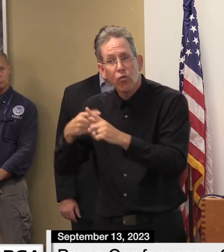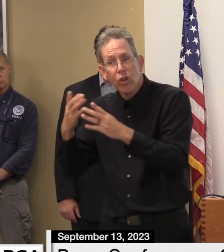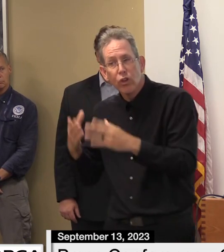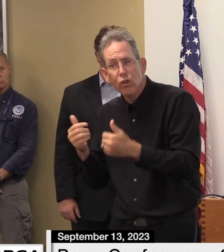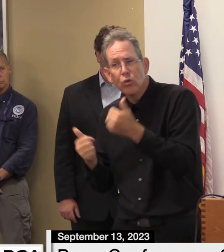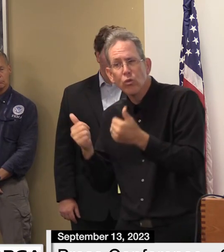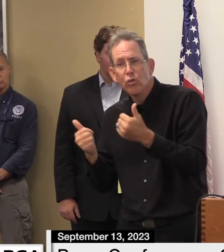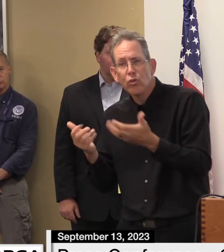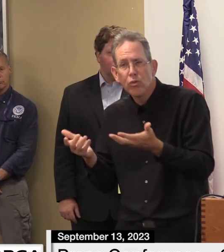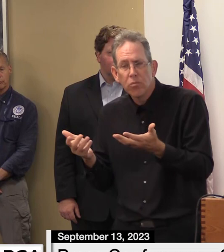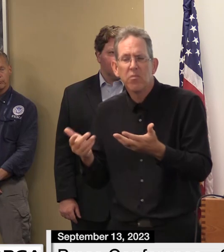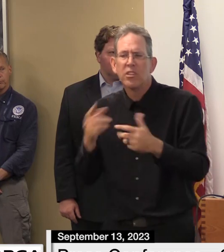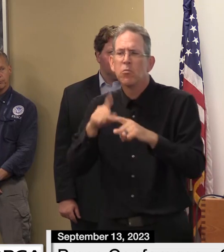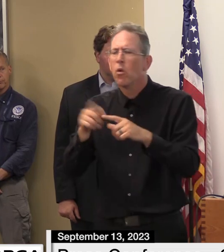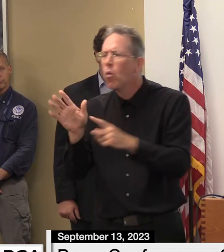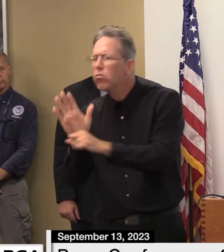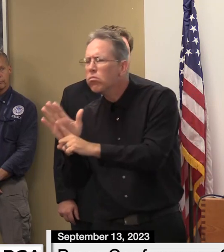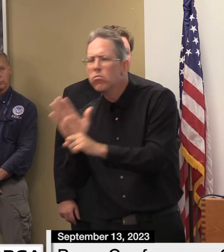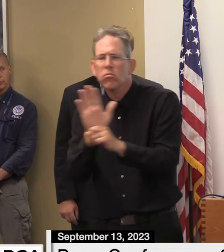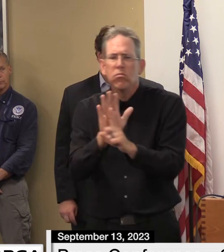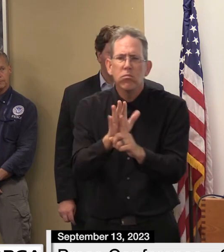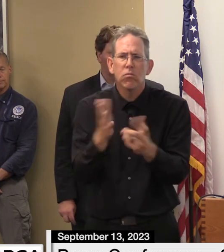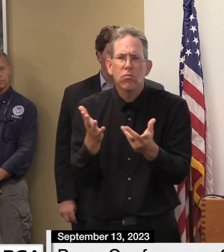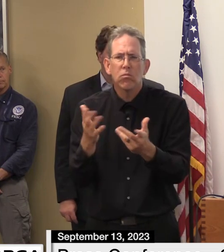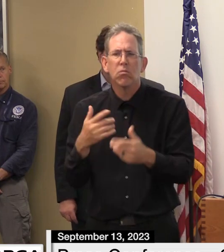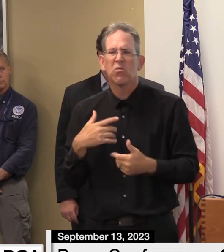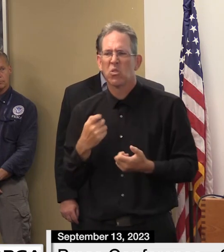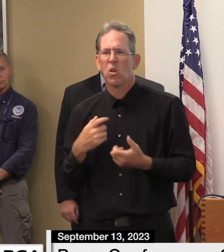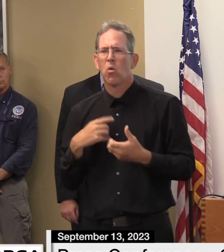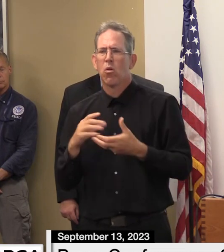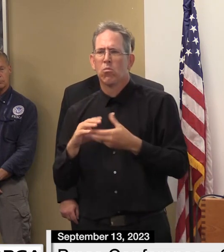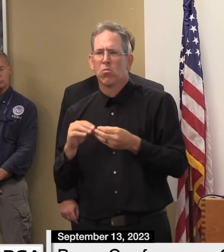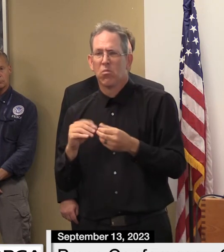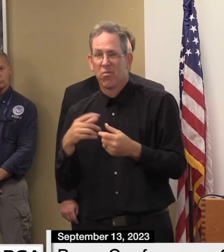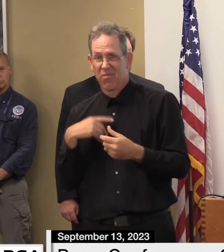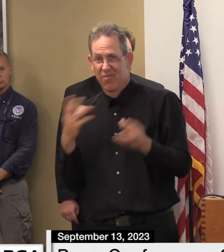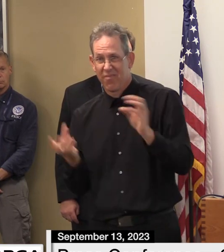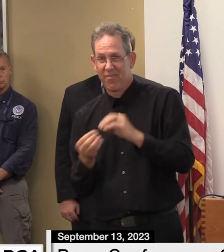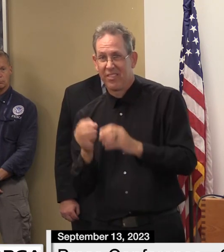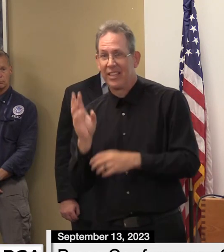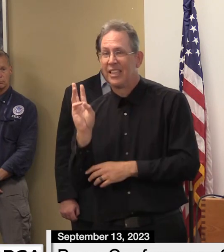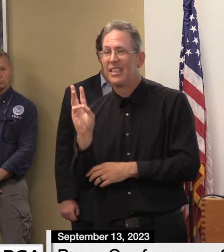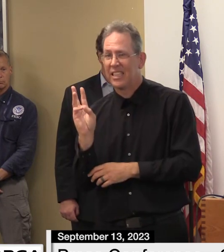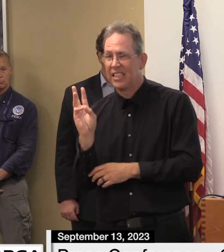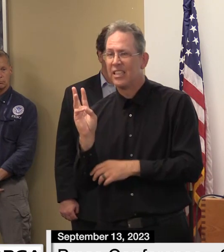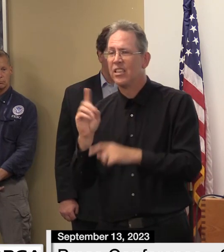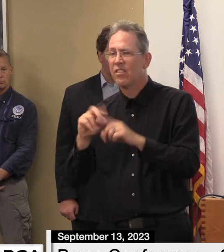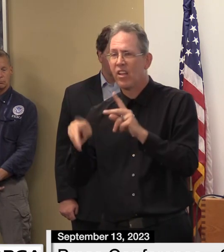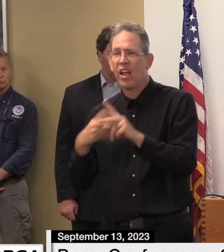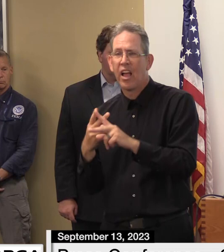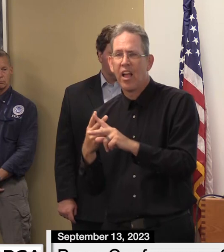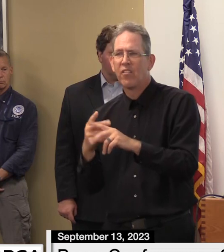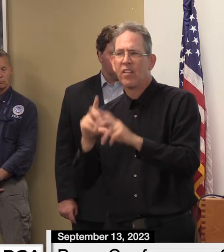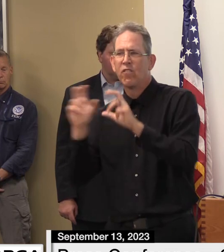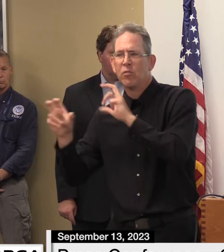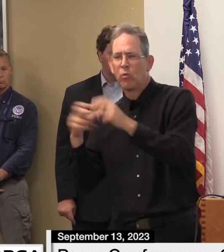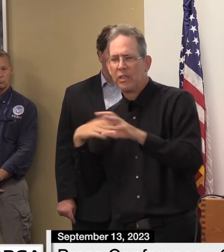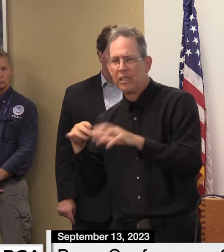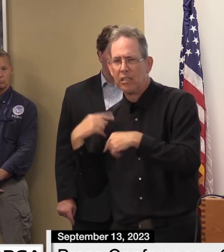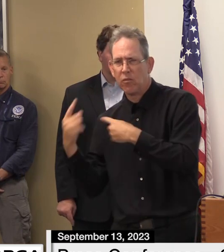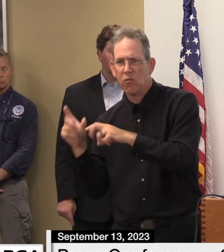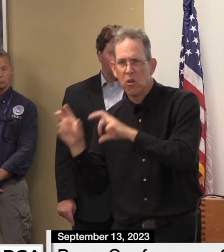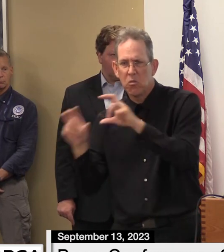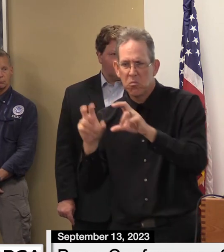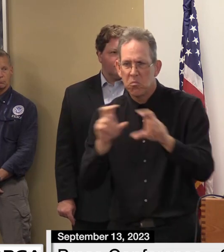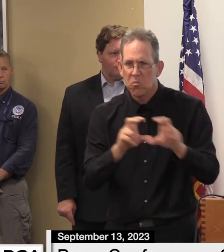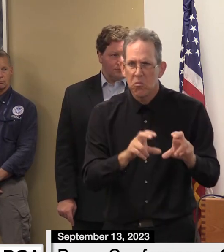talking about. But as the treasurer laid out, we have six different investment areas and terms that we're looking at. But we need to be